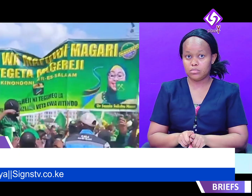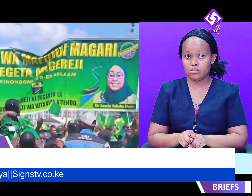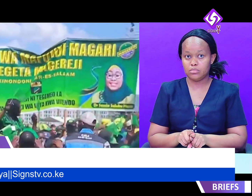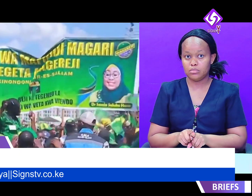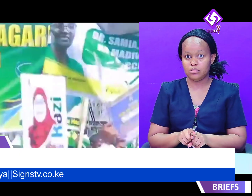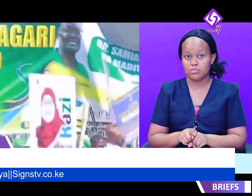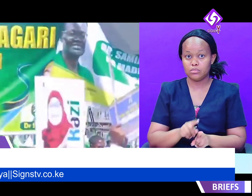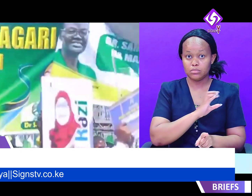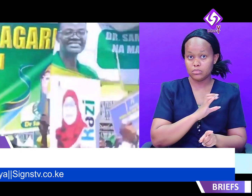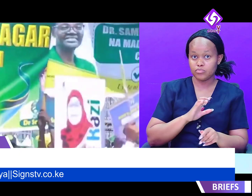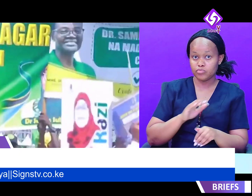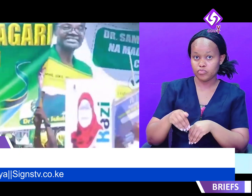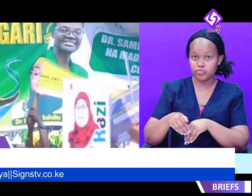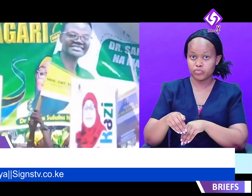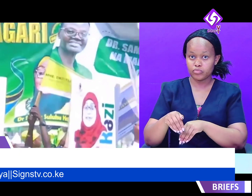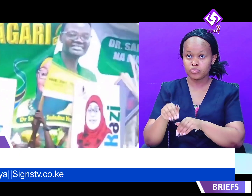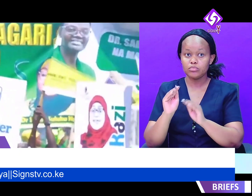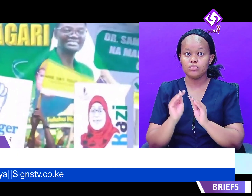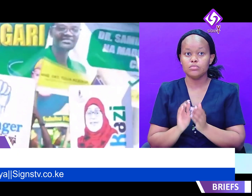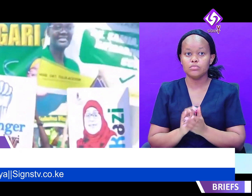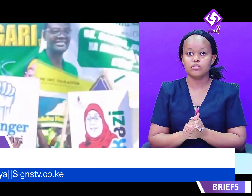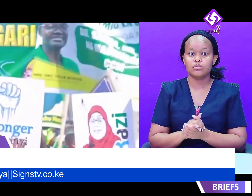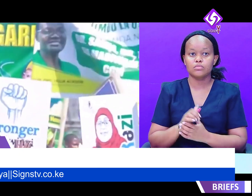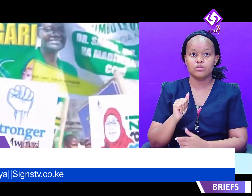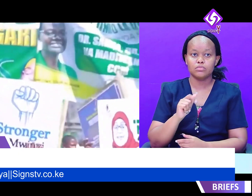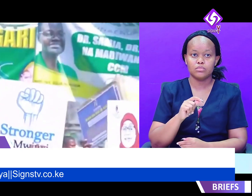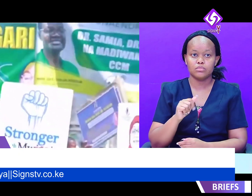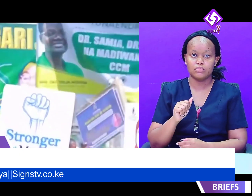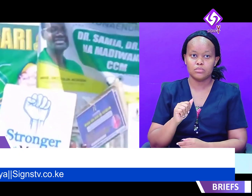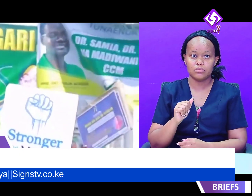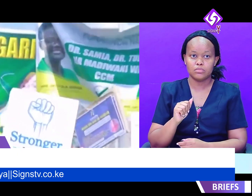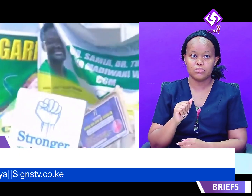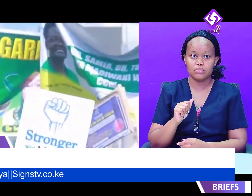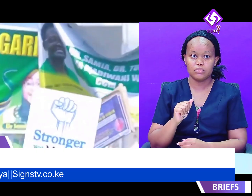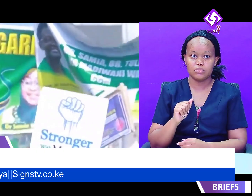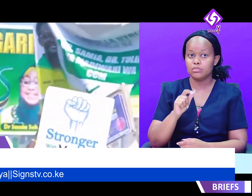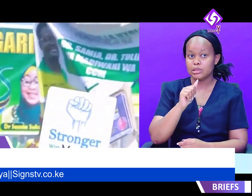denies. The candidate for the second largest opposition party,